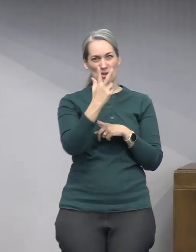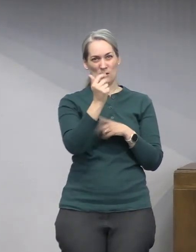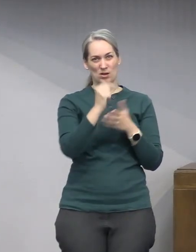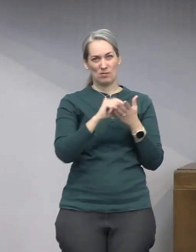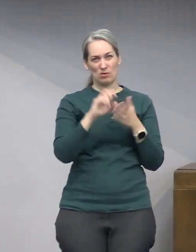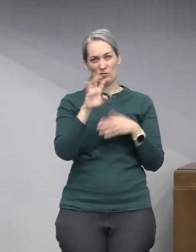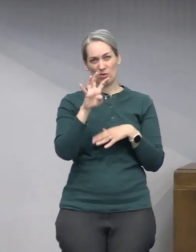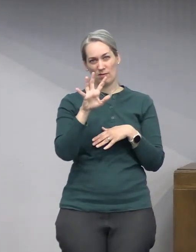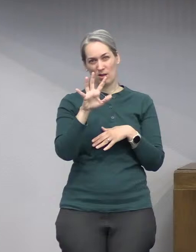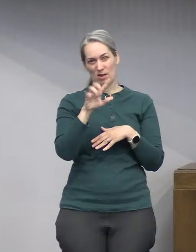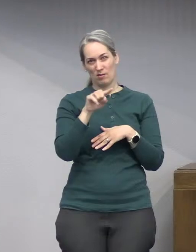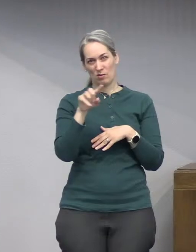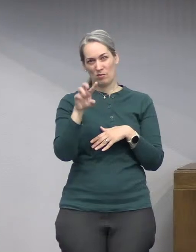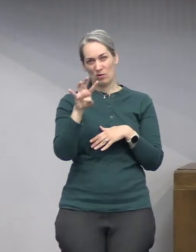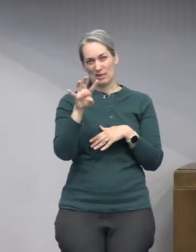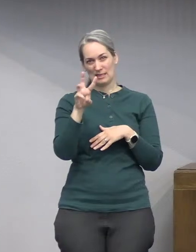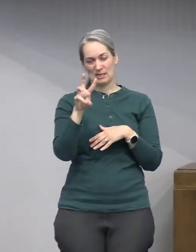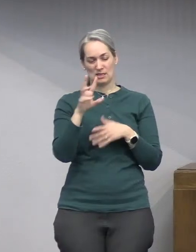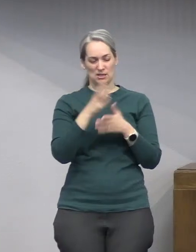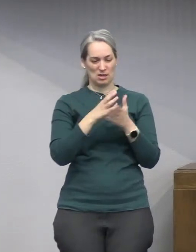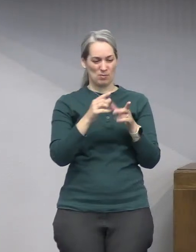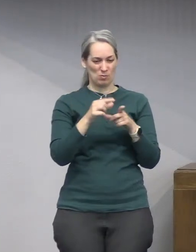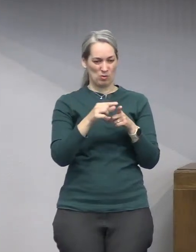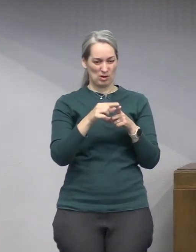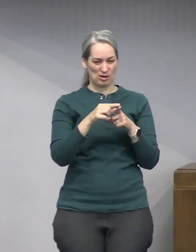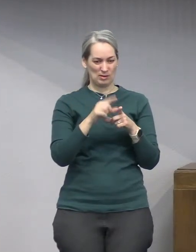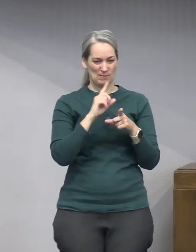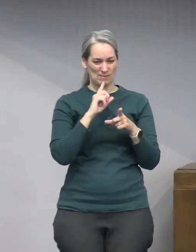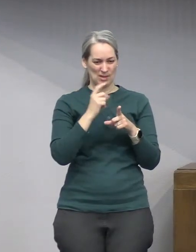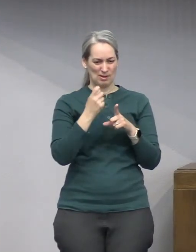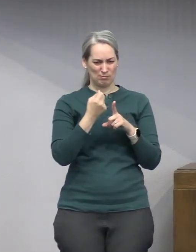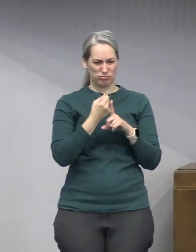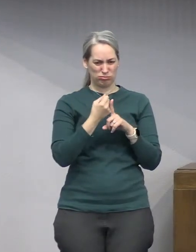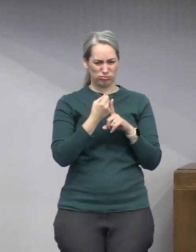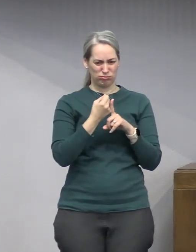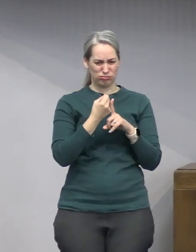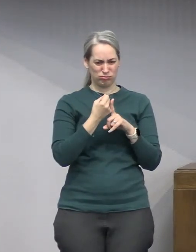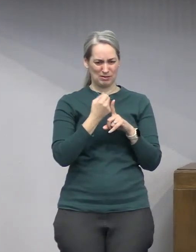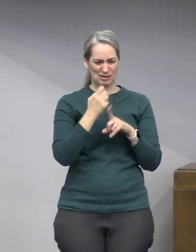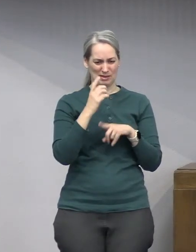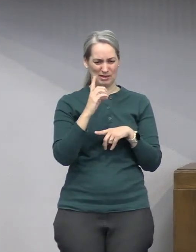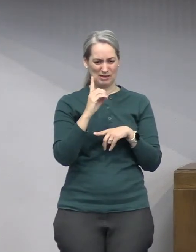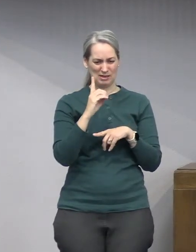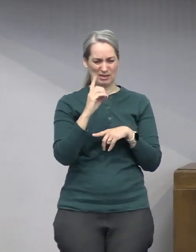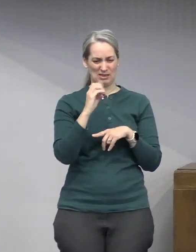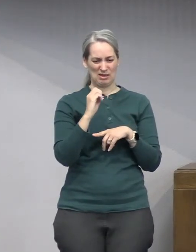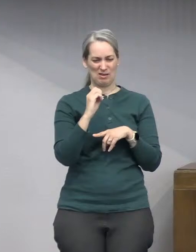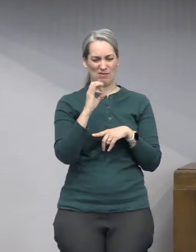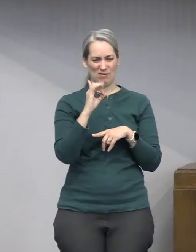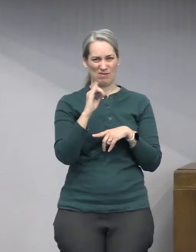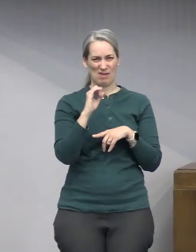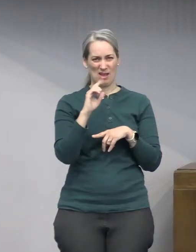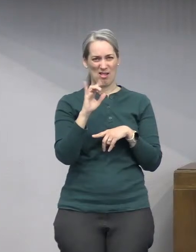through 46, some of these words jump out. Defiling disease.